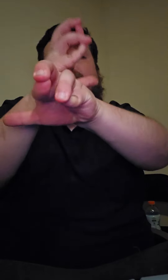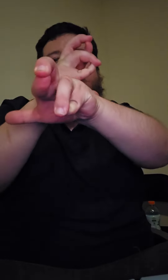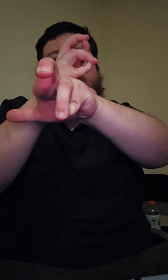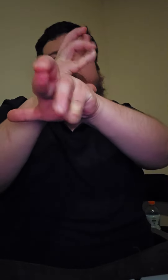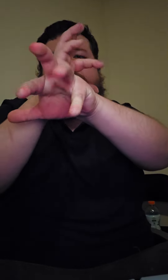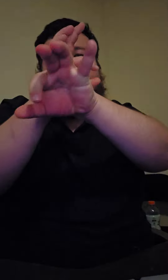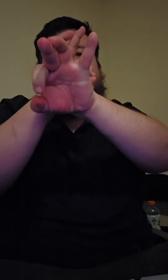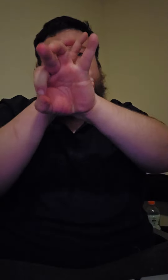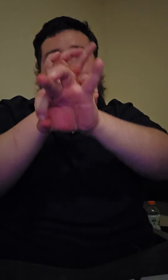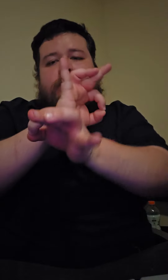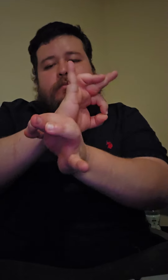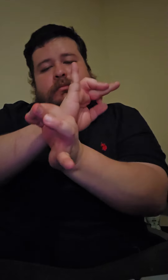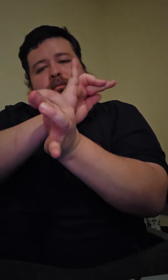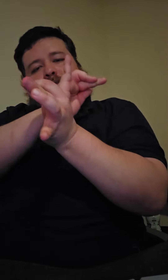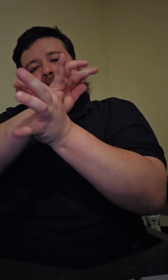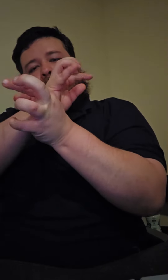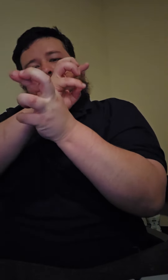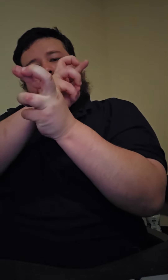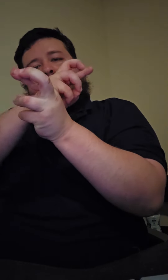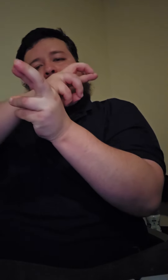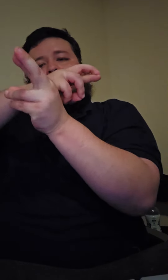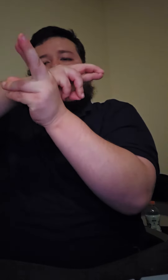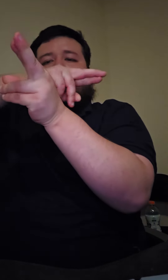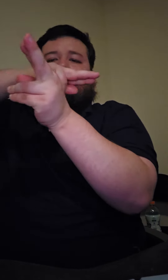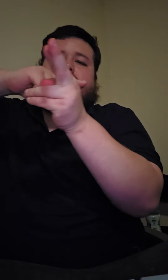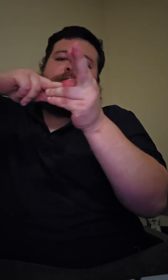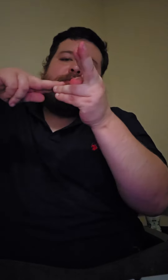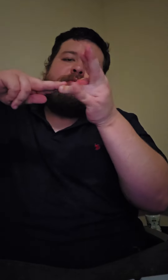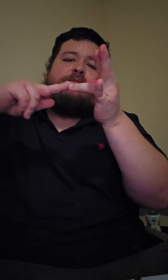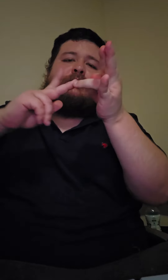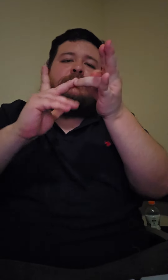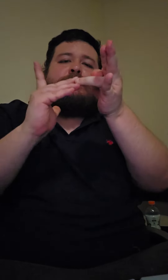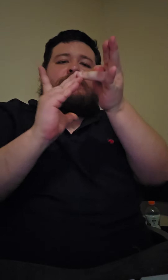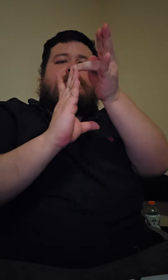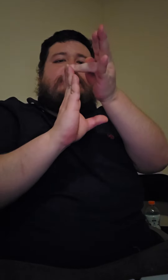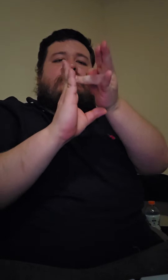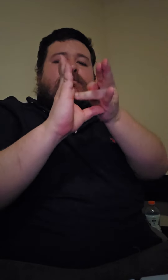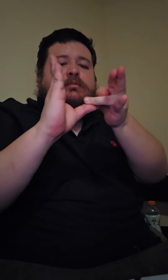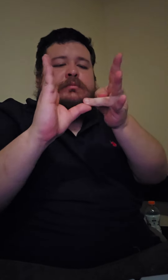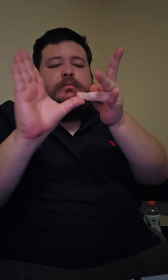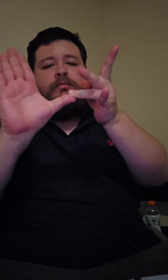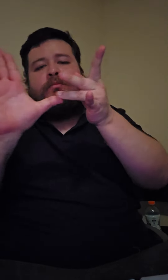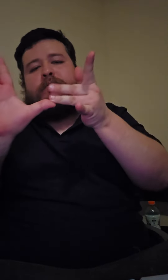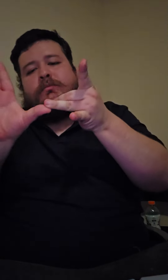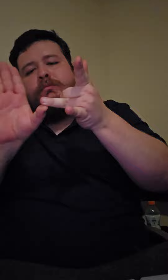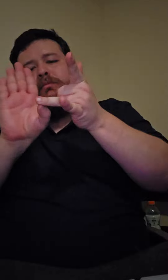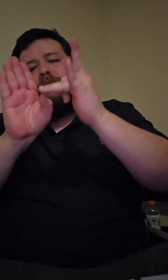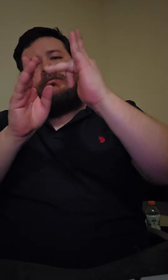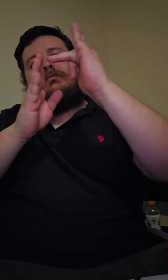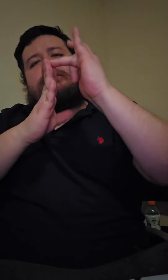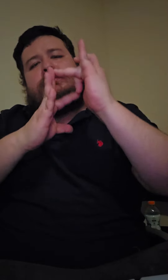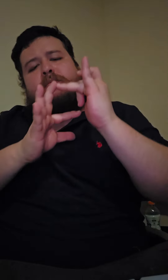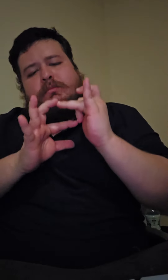money in my pockets like a 40s, five, IG, bitch, record a lot, bitch, I be sure they're high, and I don't need wings to